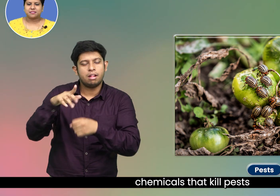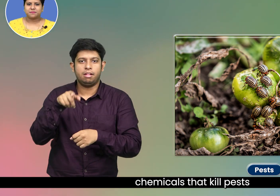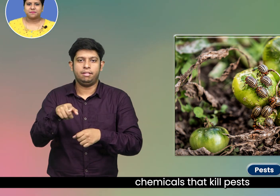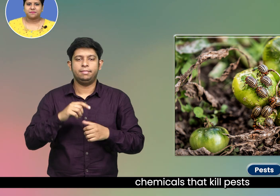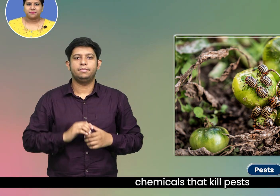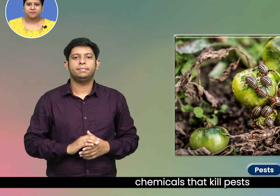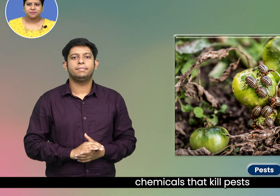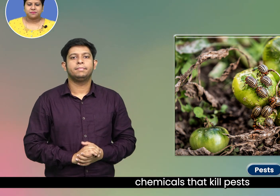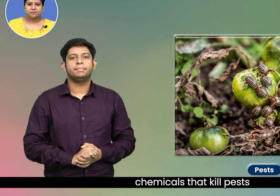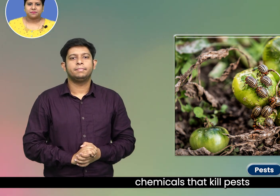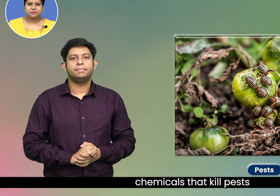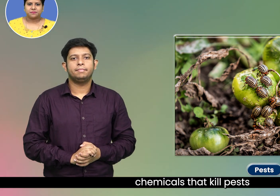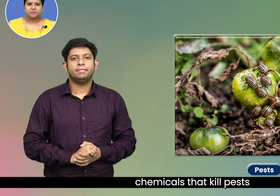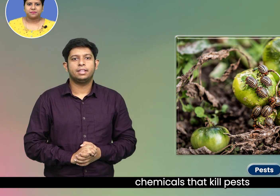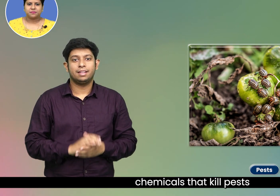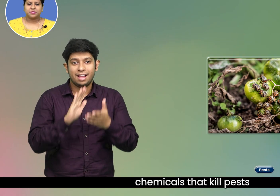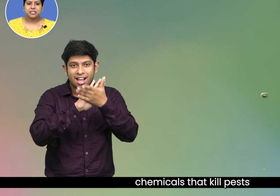pests.